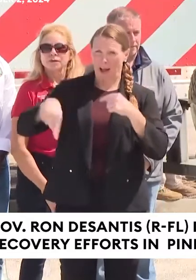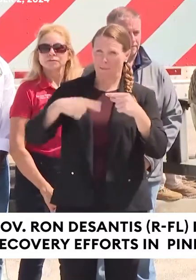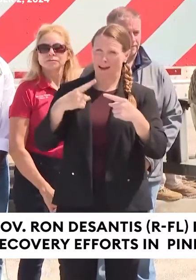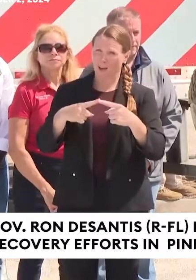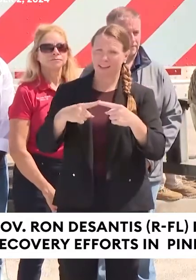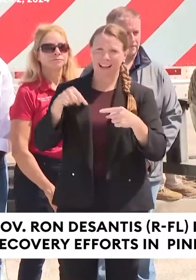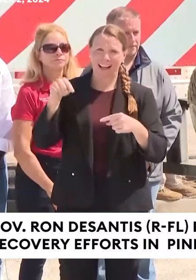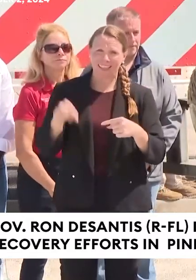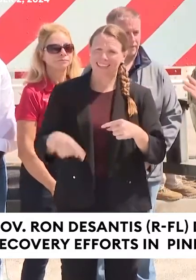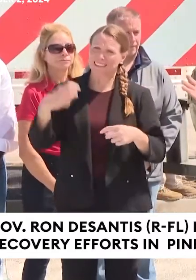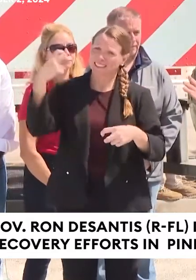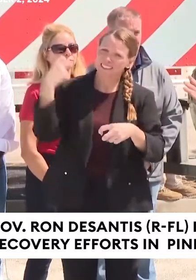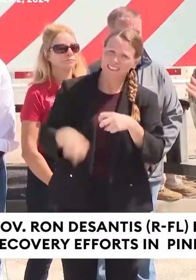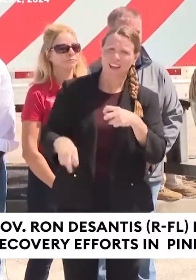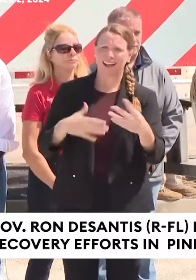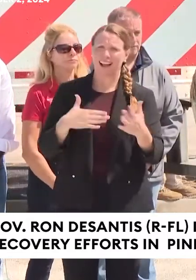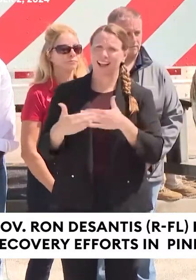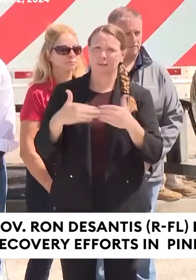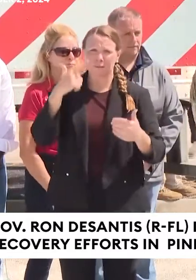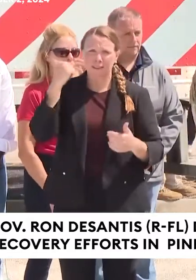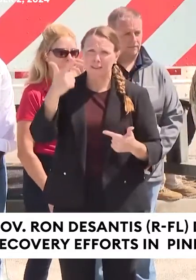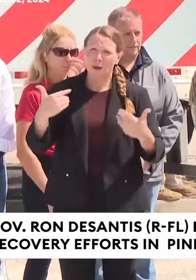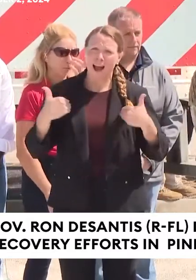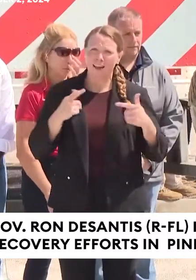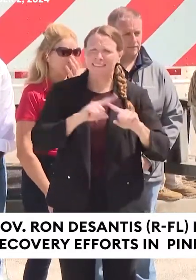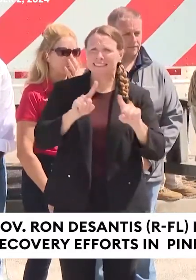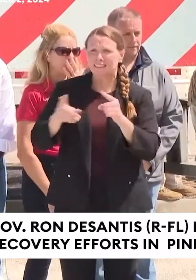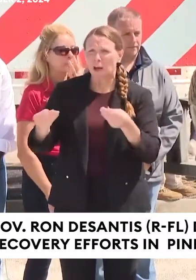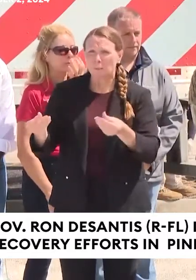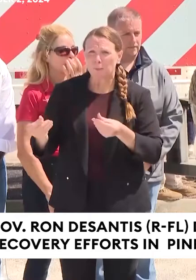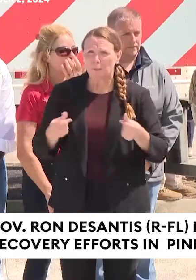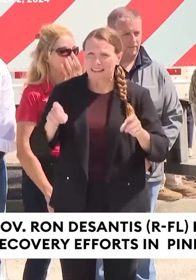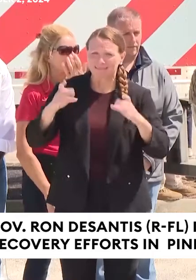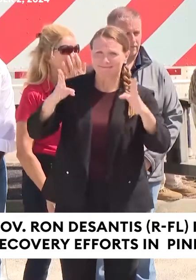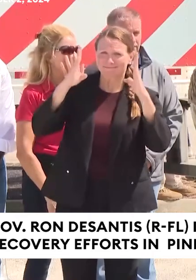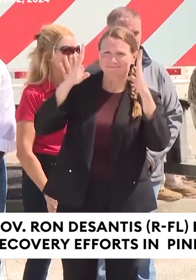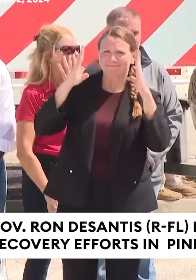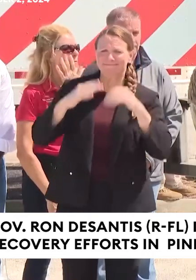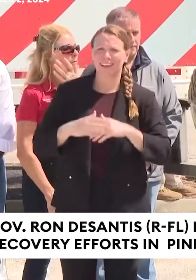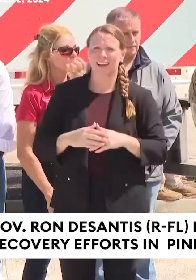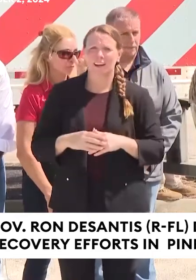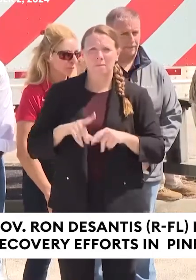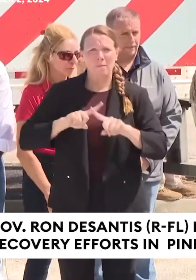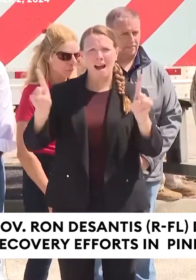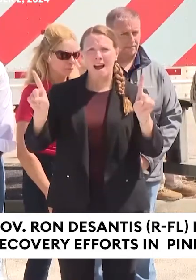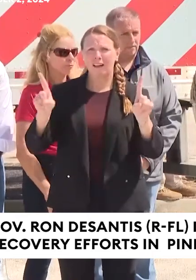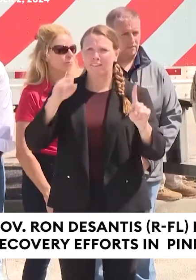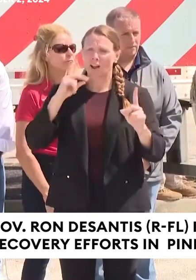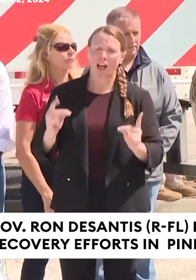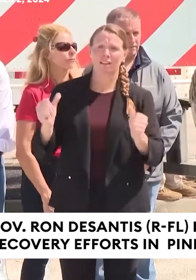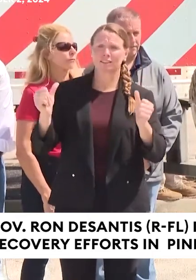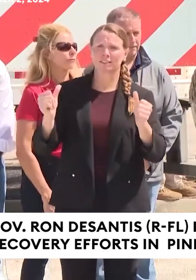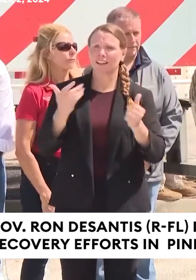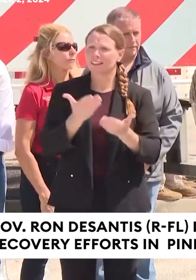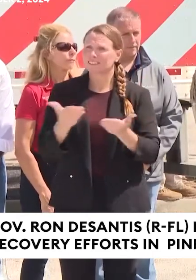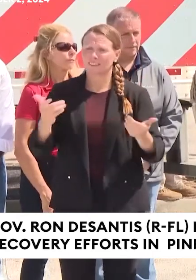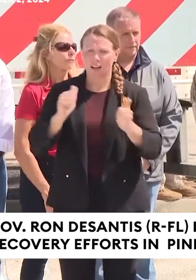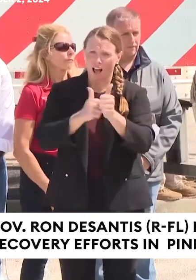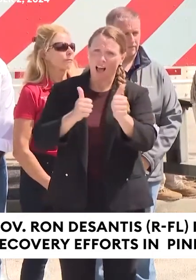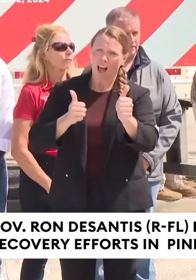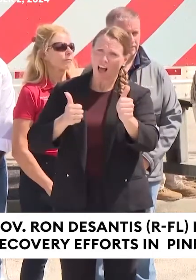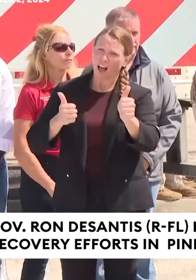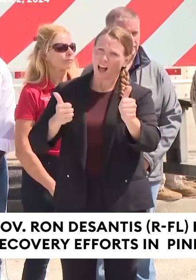tough anyways because you got a lot of different property that needs attention. But if all of a sudden this stuff starts getting backed up and it